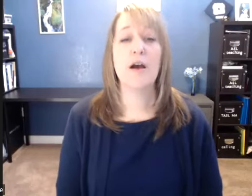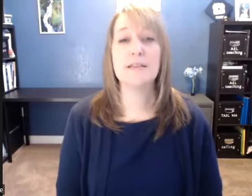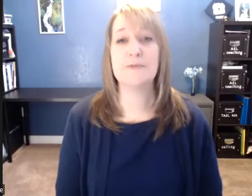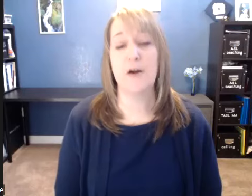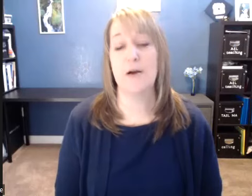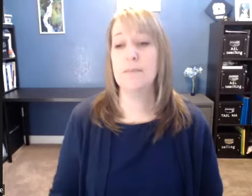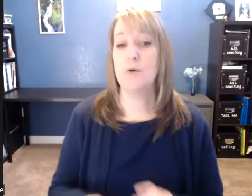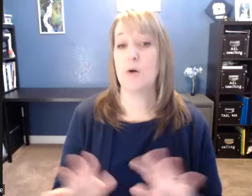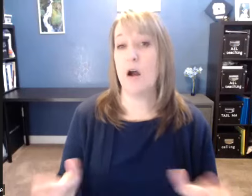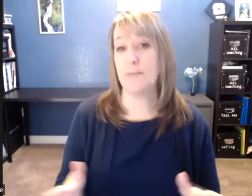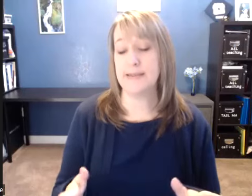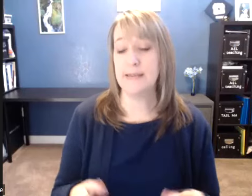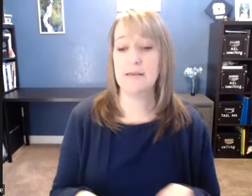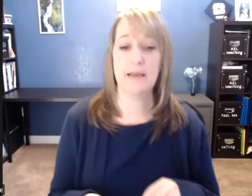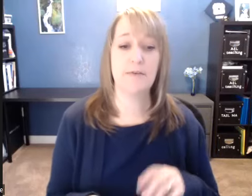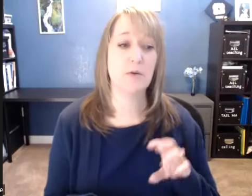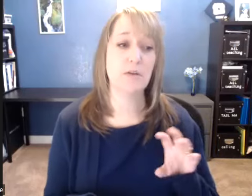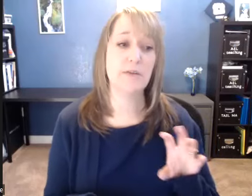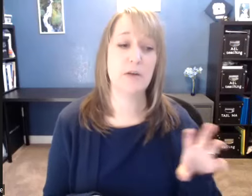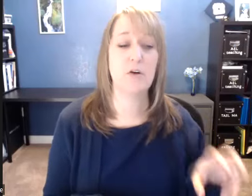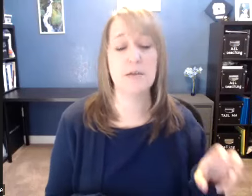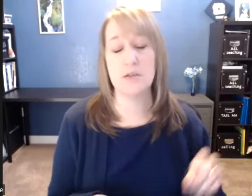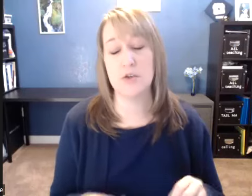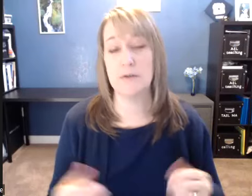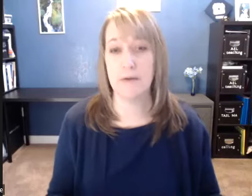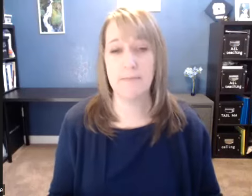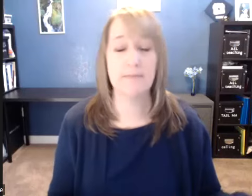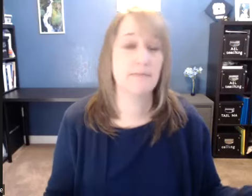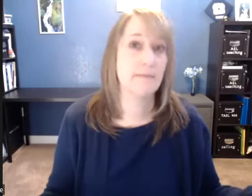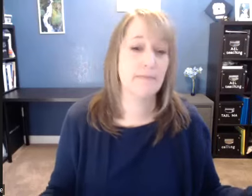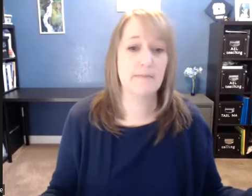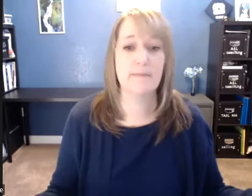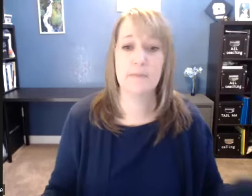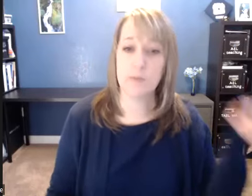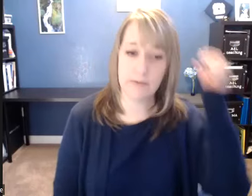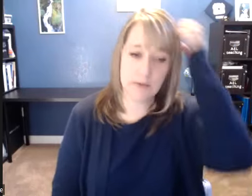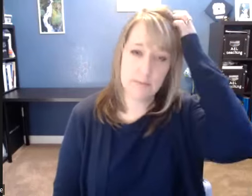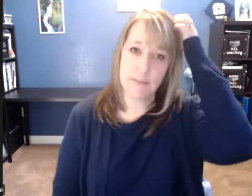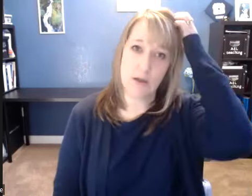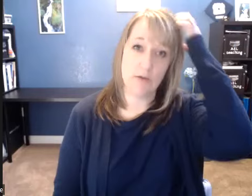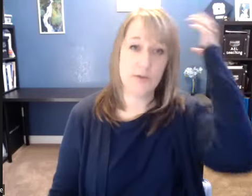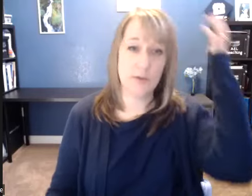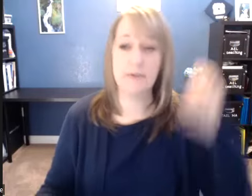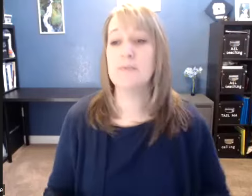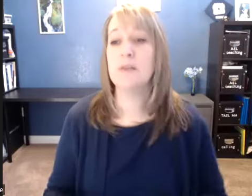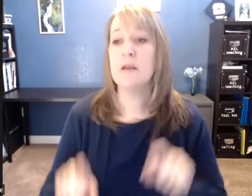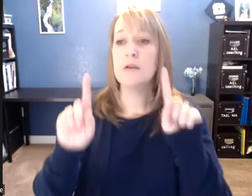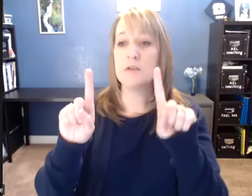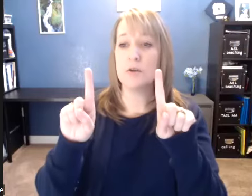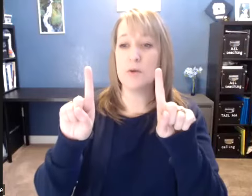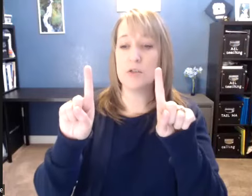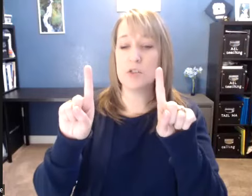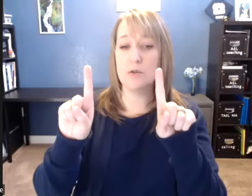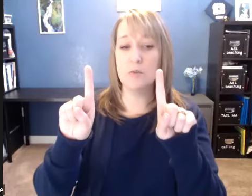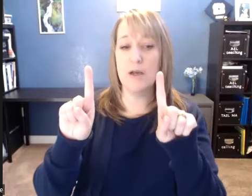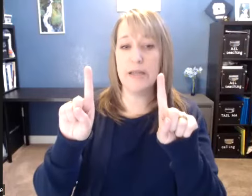Across from or opposite, like if you're living across the street from whatever, McDonald's or whatever. So you want 2